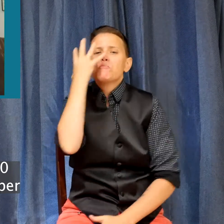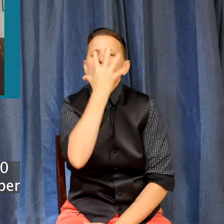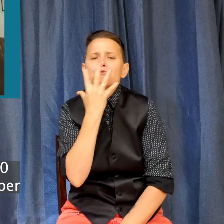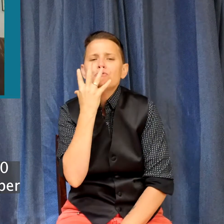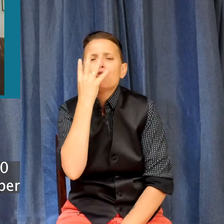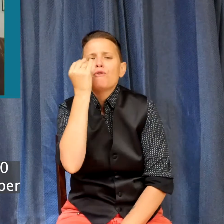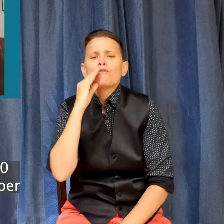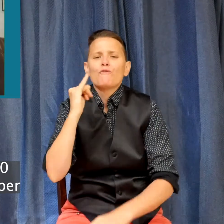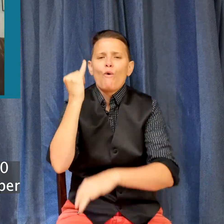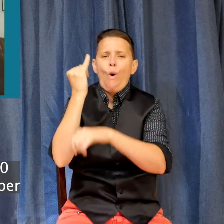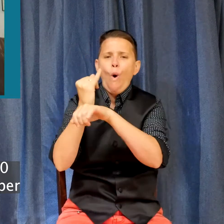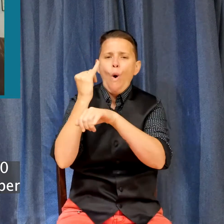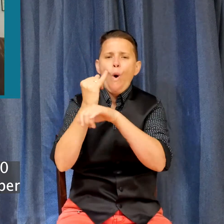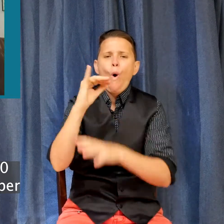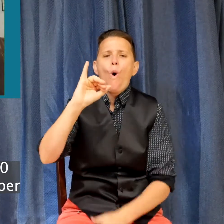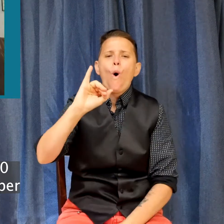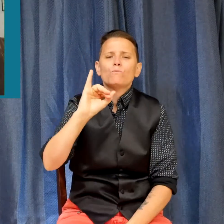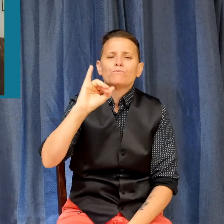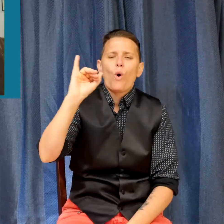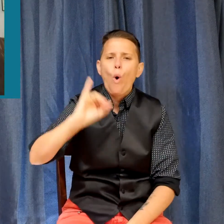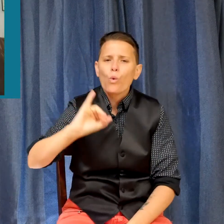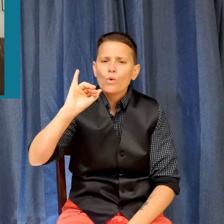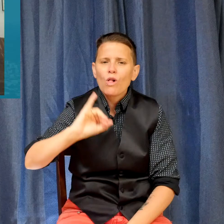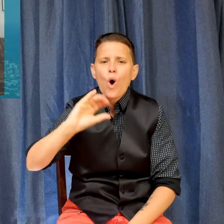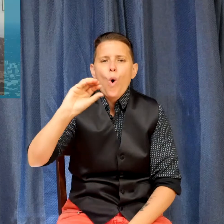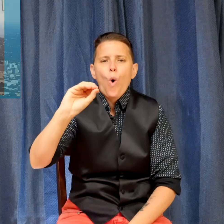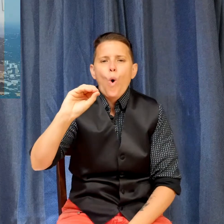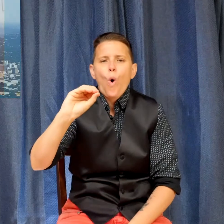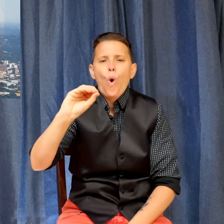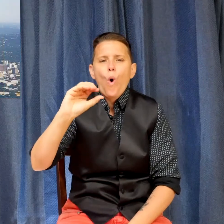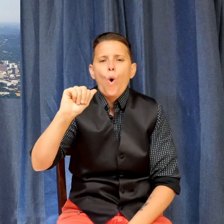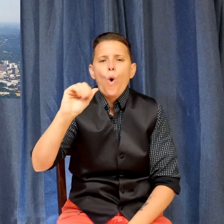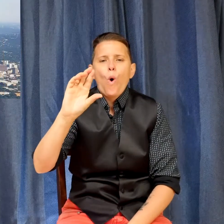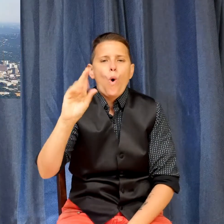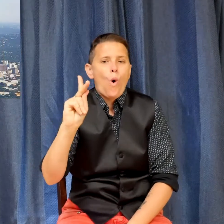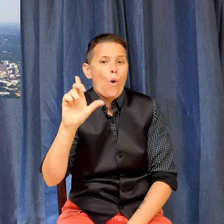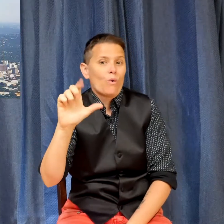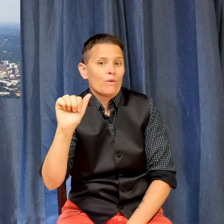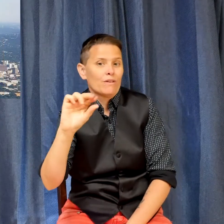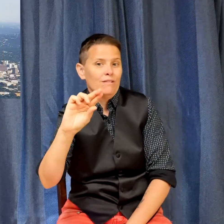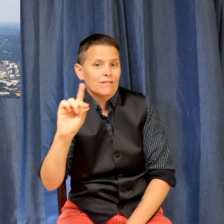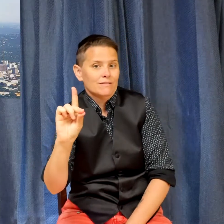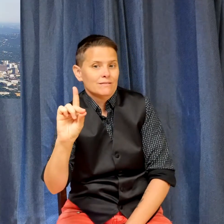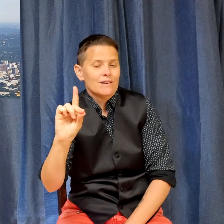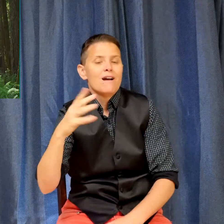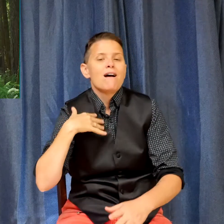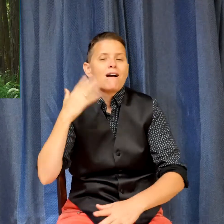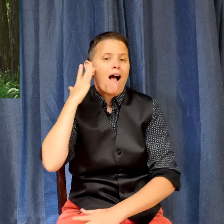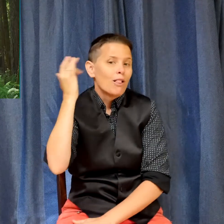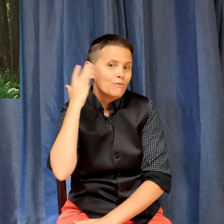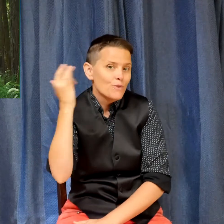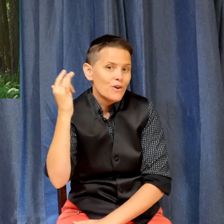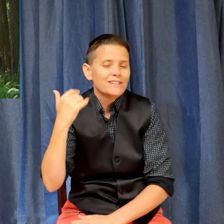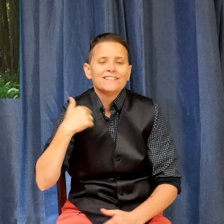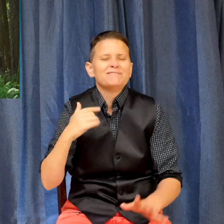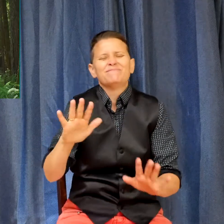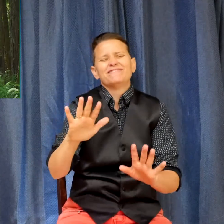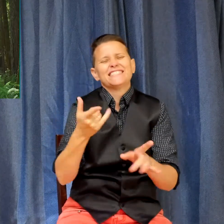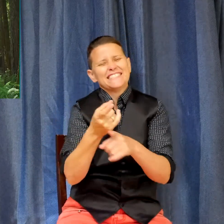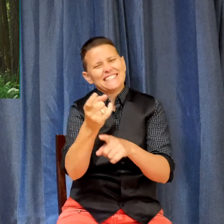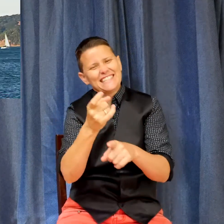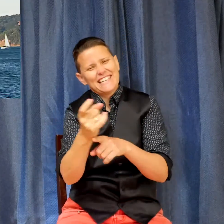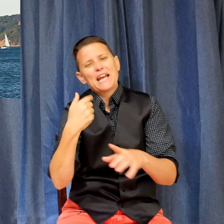and reconnected and worked on my relationship. Just had a great time. Also got a chance to tour some parts of Sonoma and wine country that I